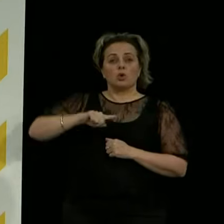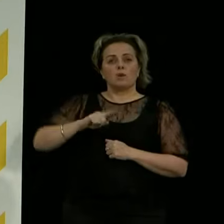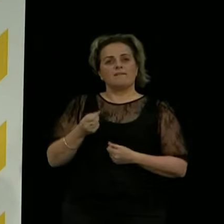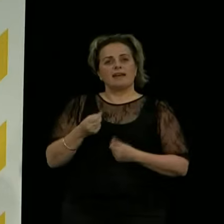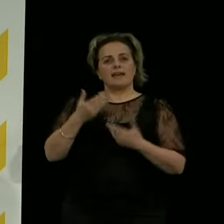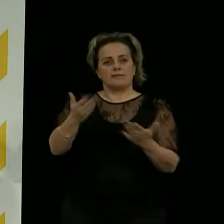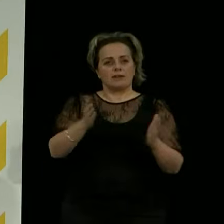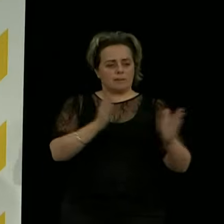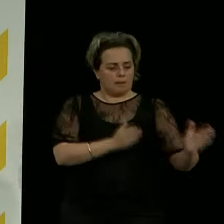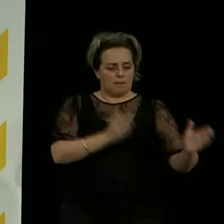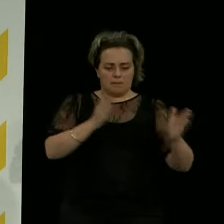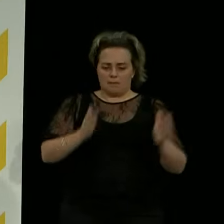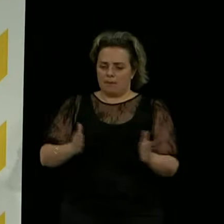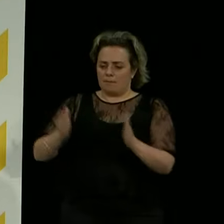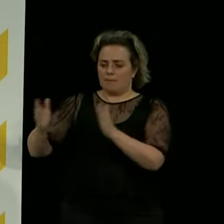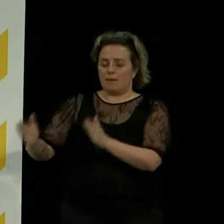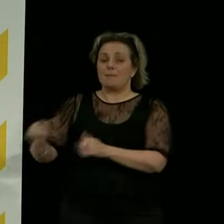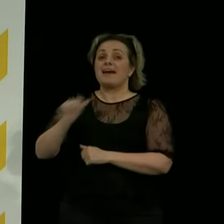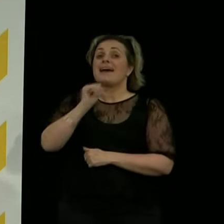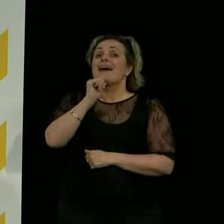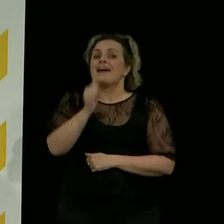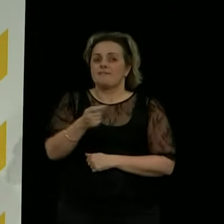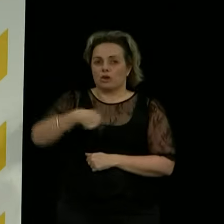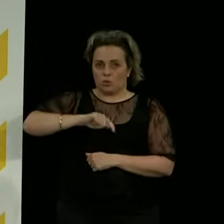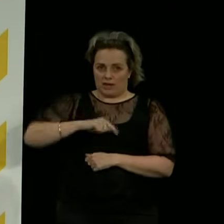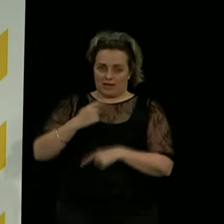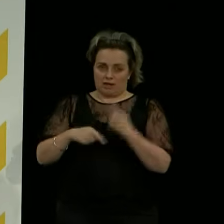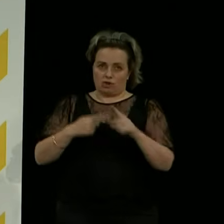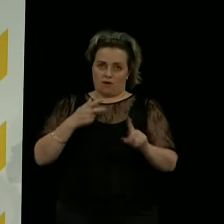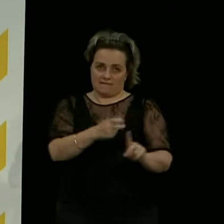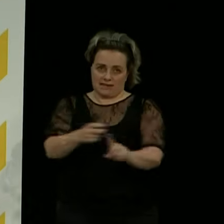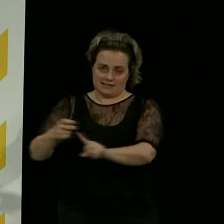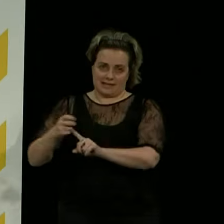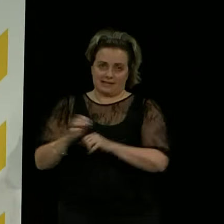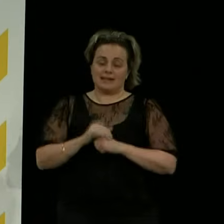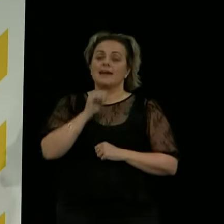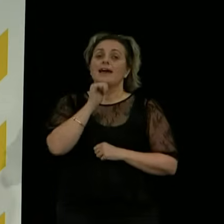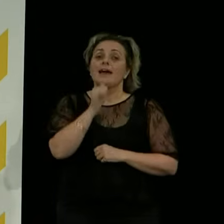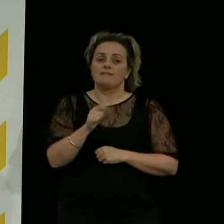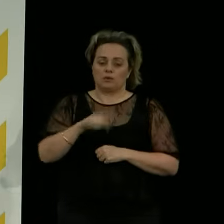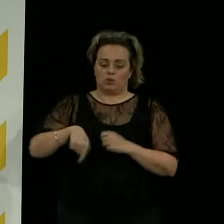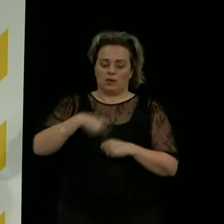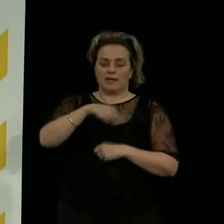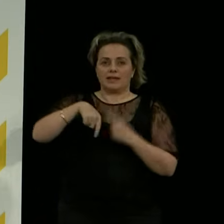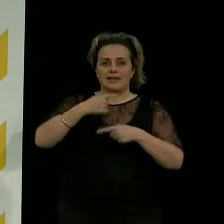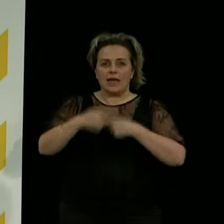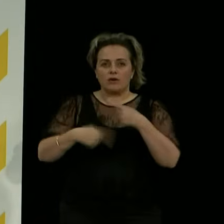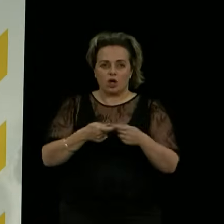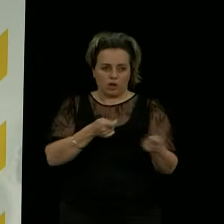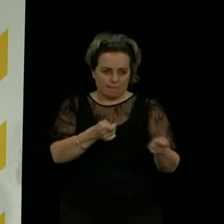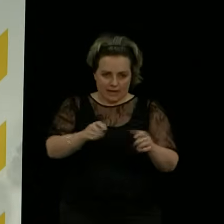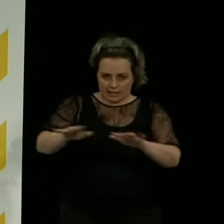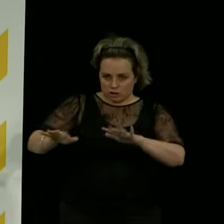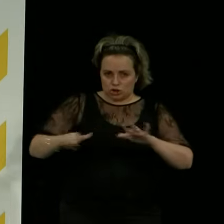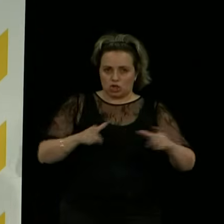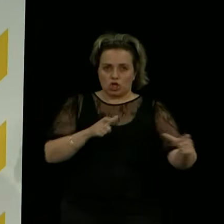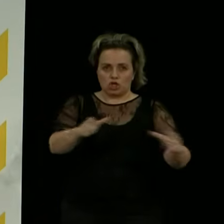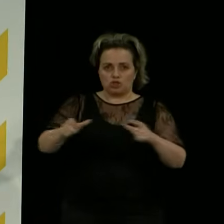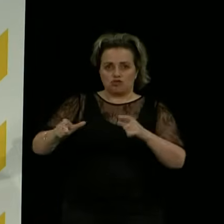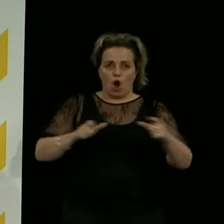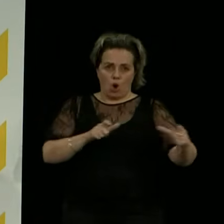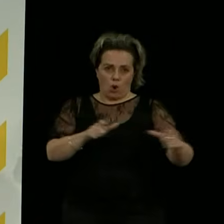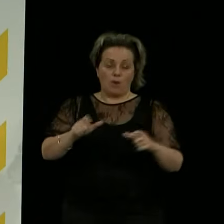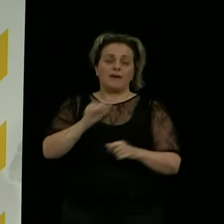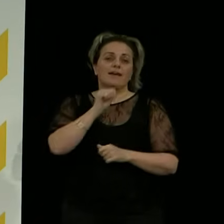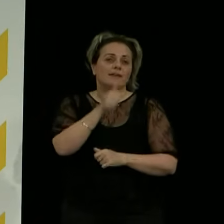plan that we will be able to make if we continue to vaccinate and if we continue to manage this outbreak in a